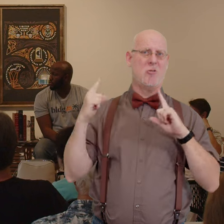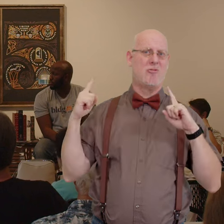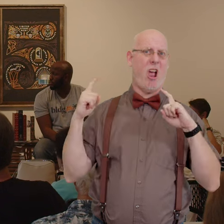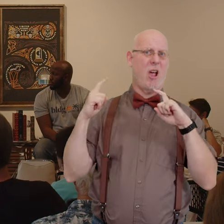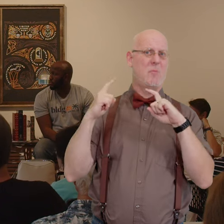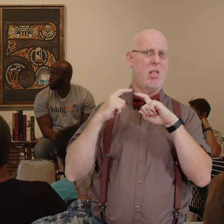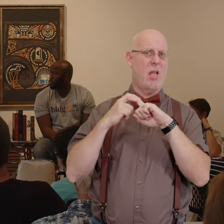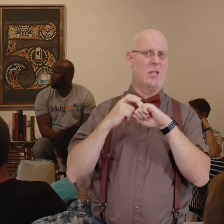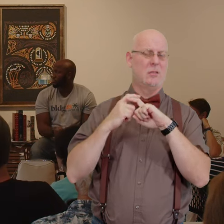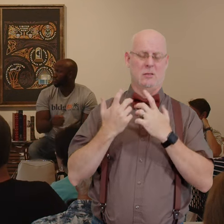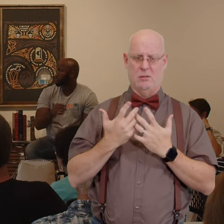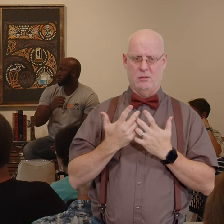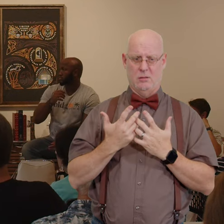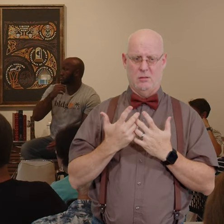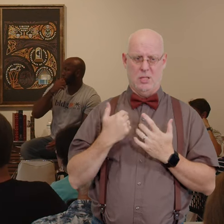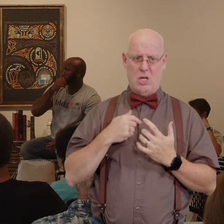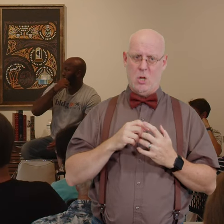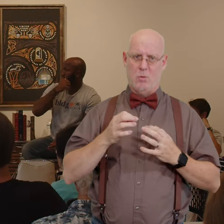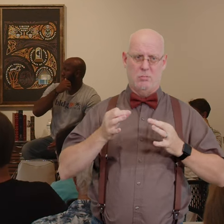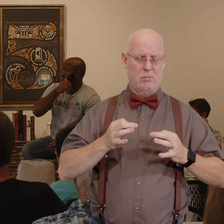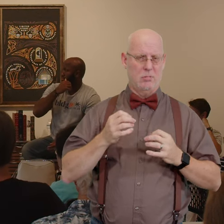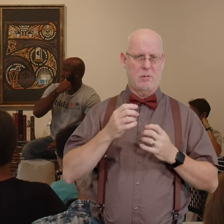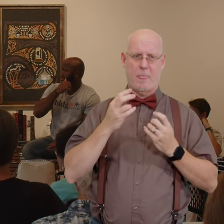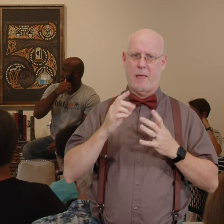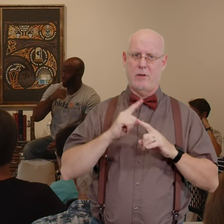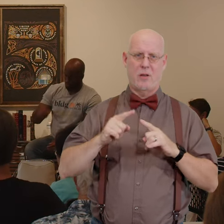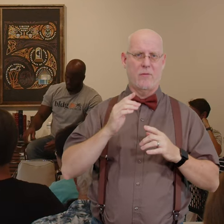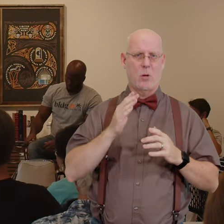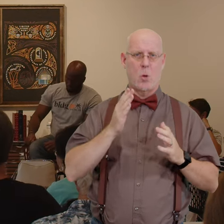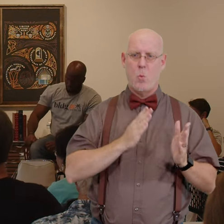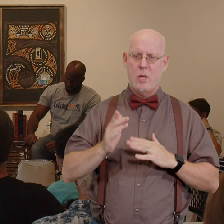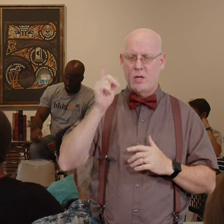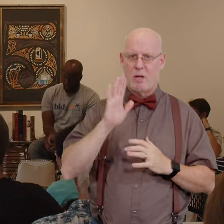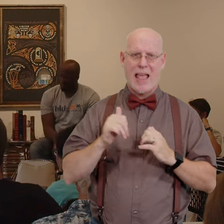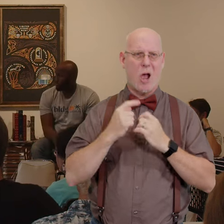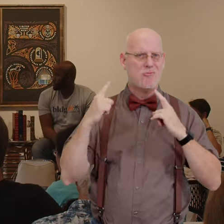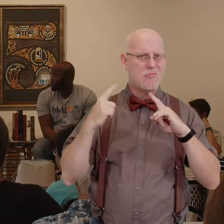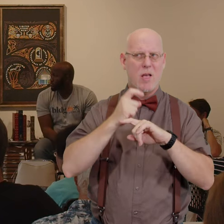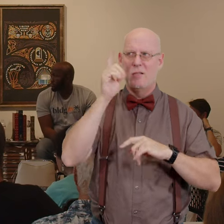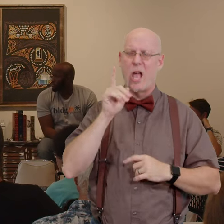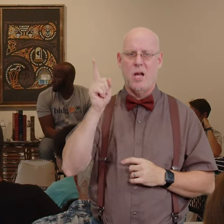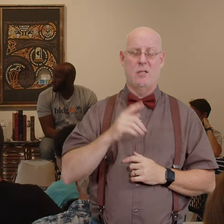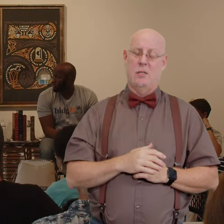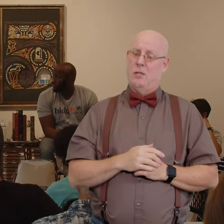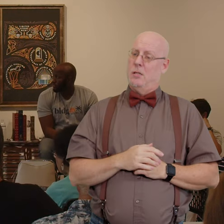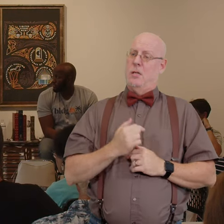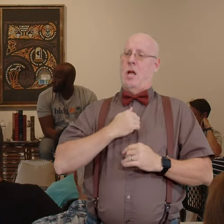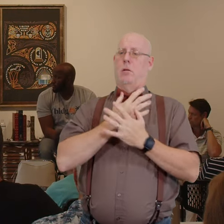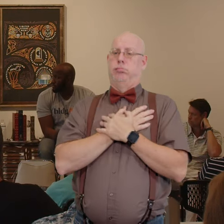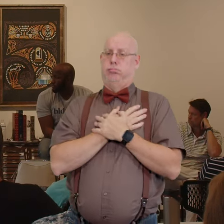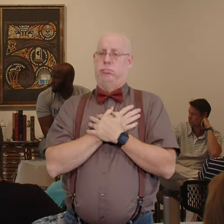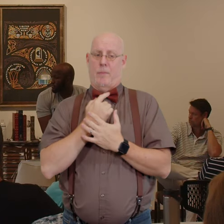How complex, because we've unpacked the seven different wills of God before. Like, how complex is God? So I can